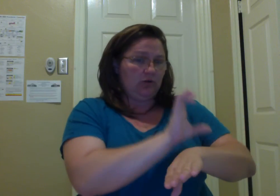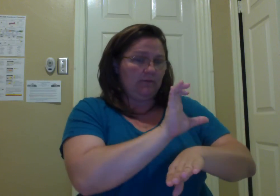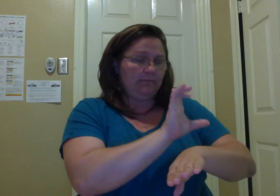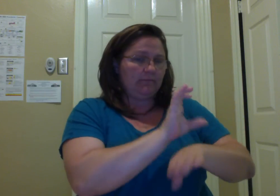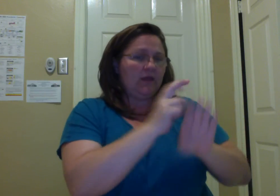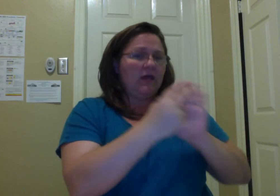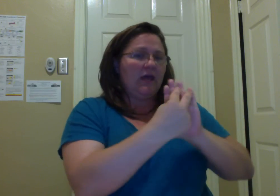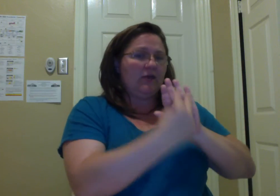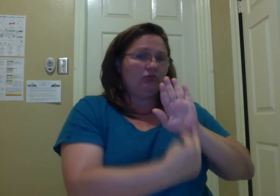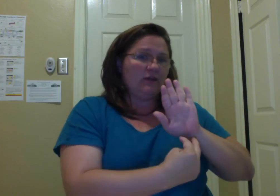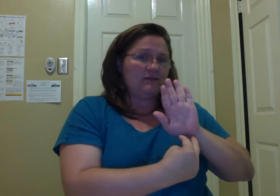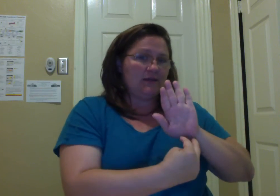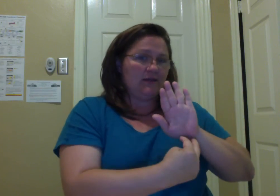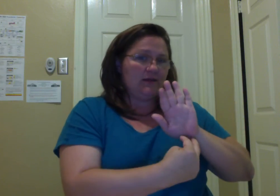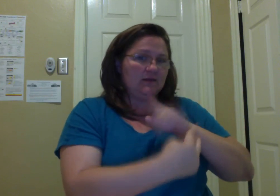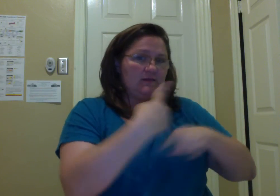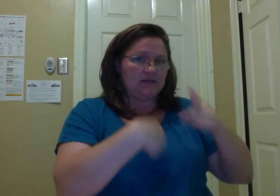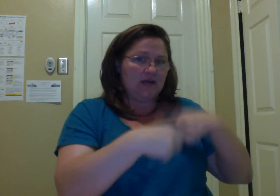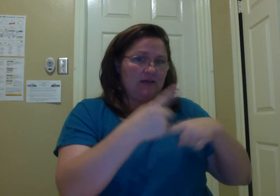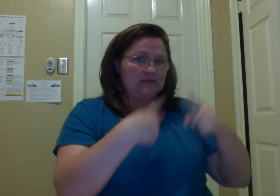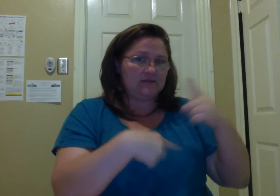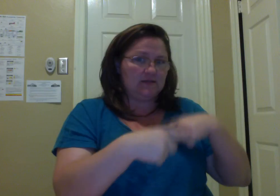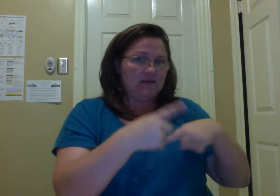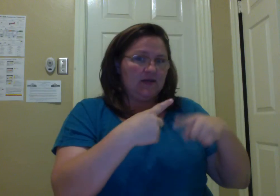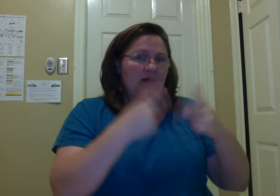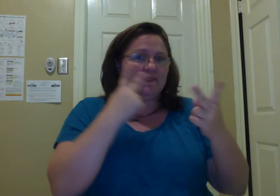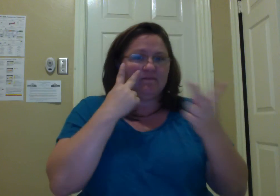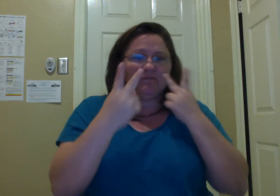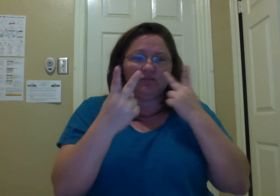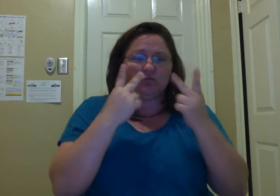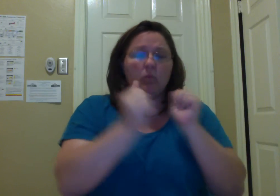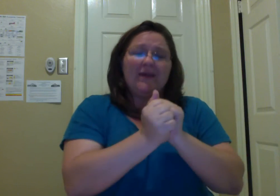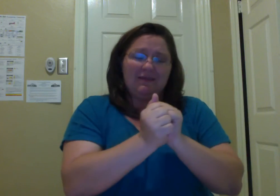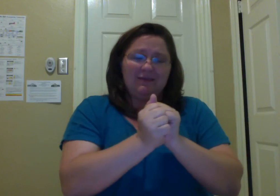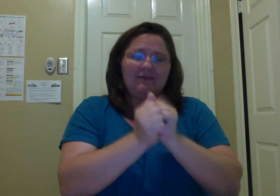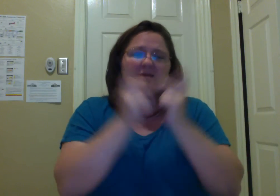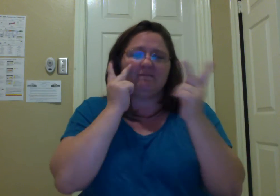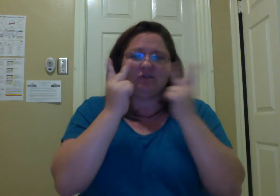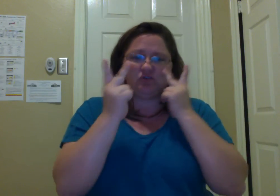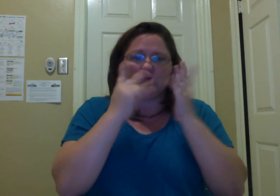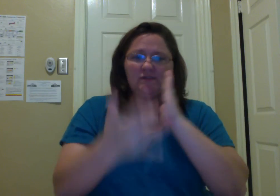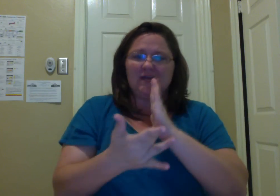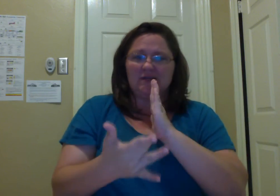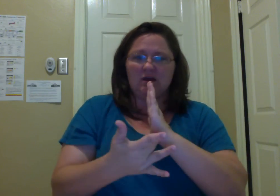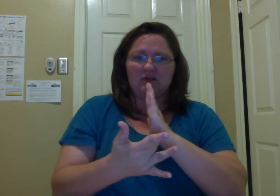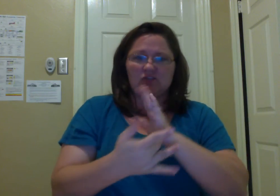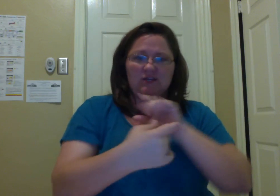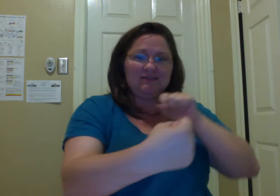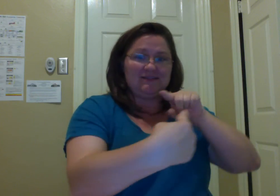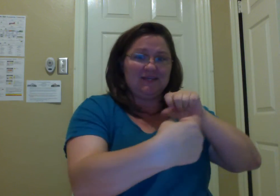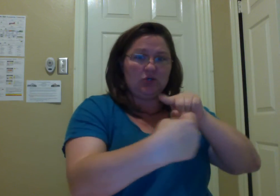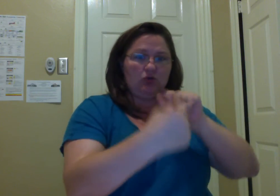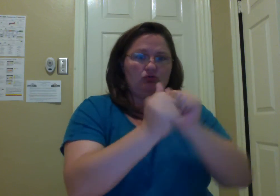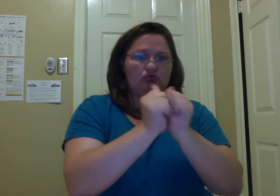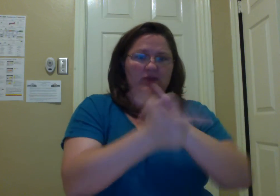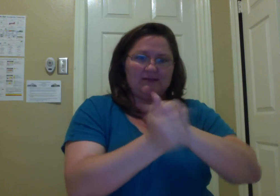computer, and it reads it, the signs, and with visual technology, the signal